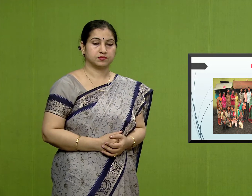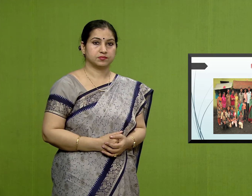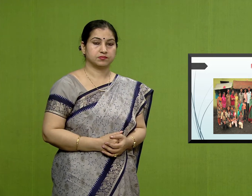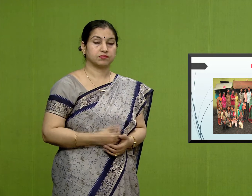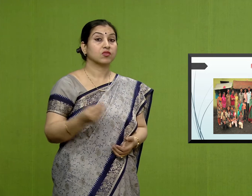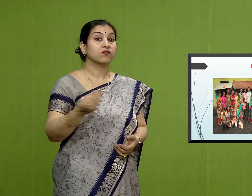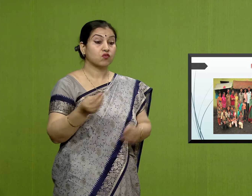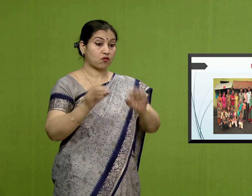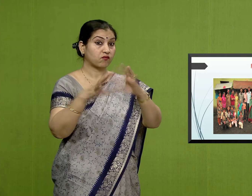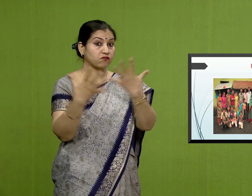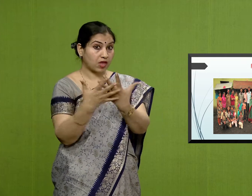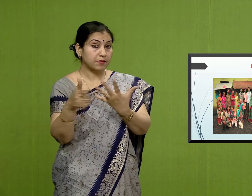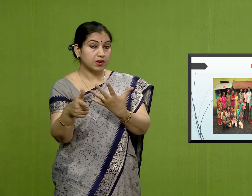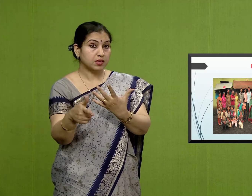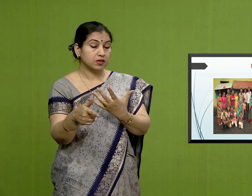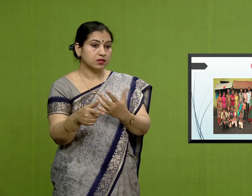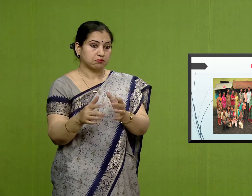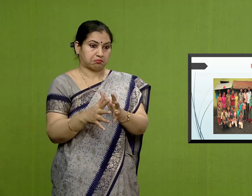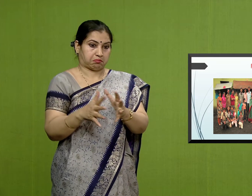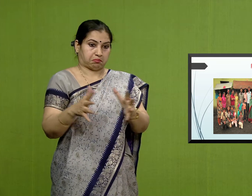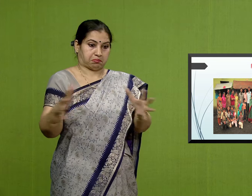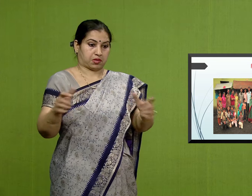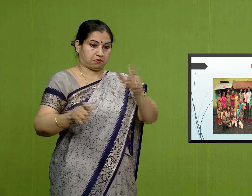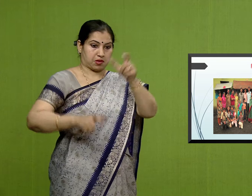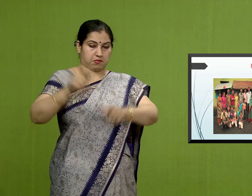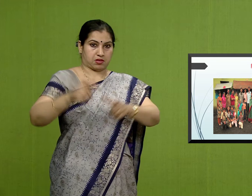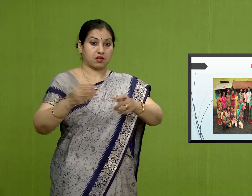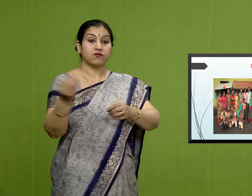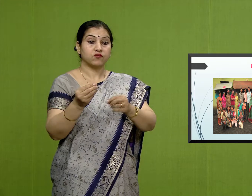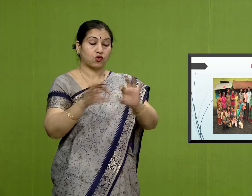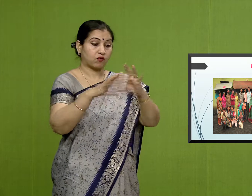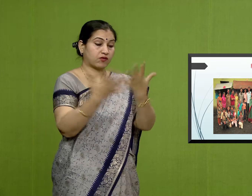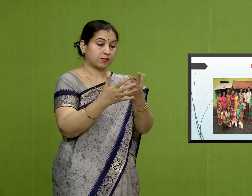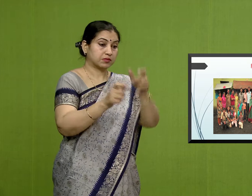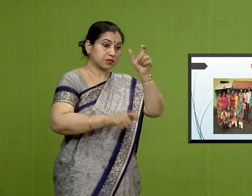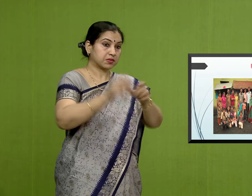Some families are large and some small.